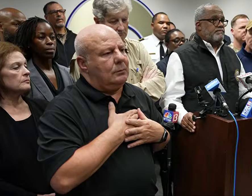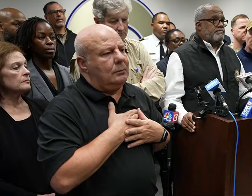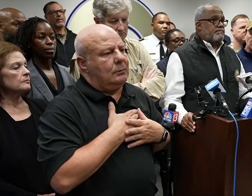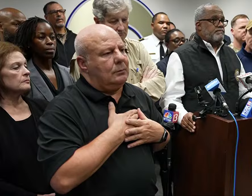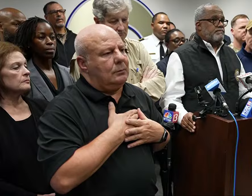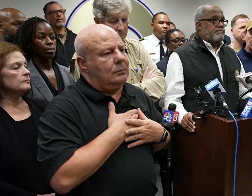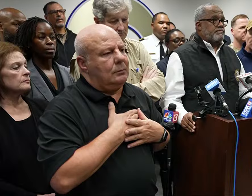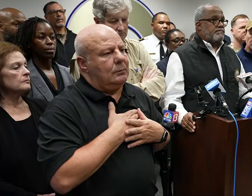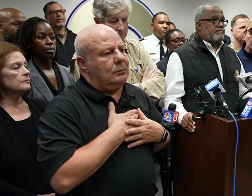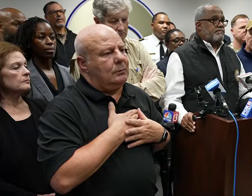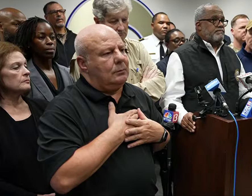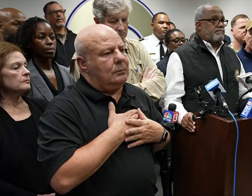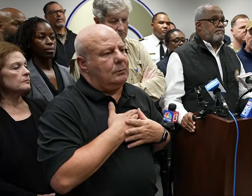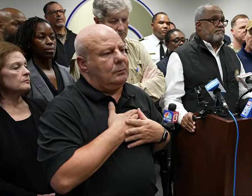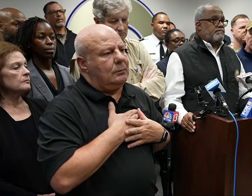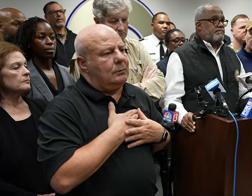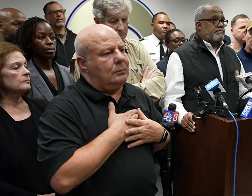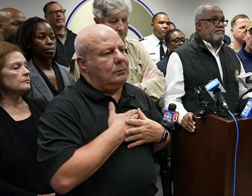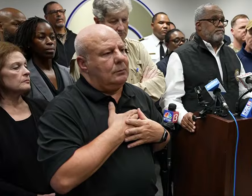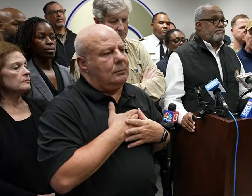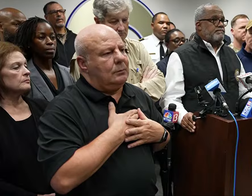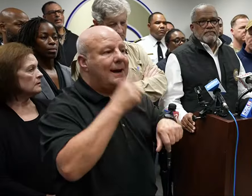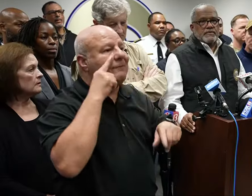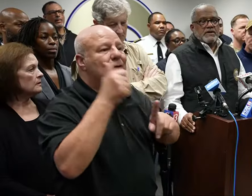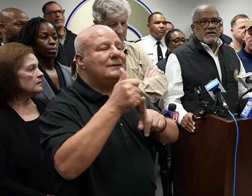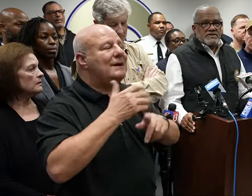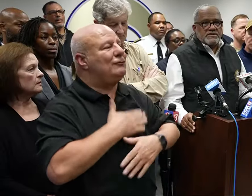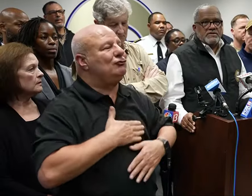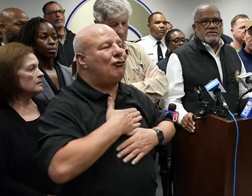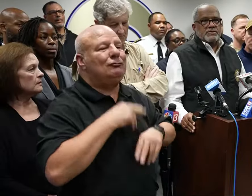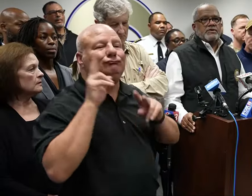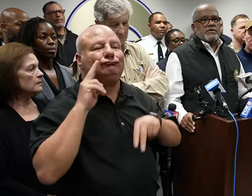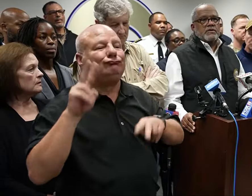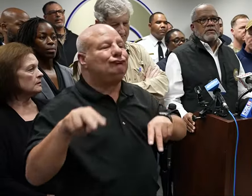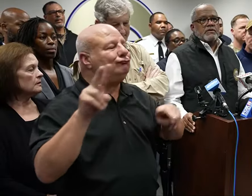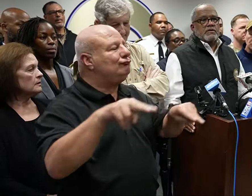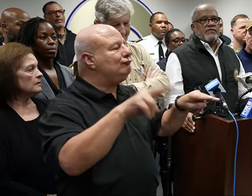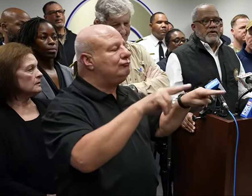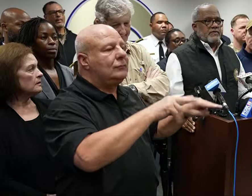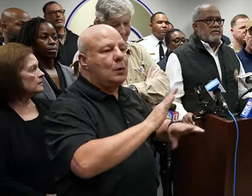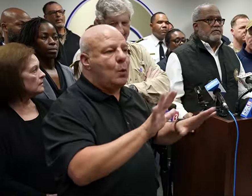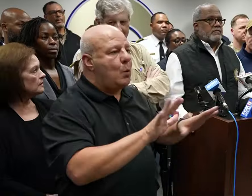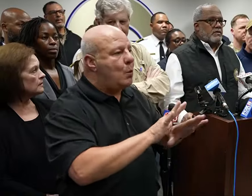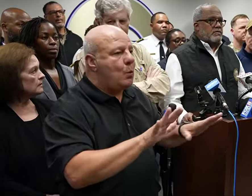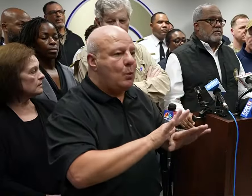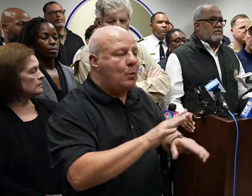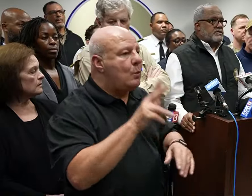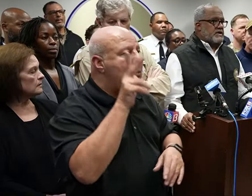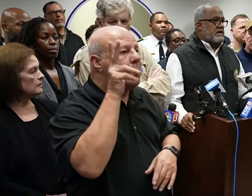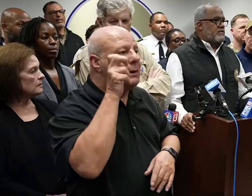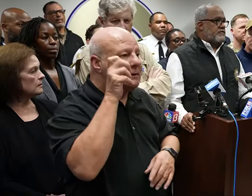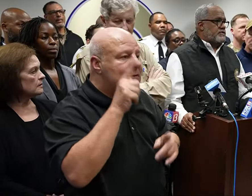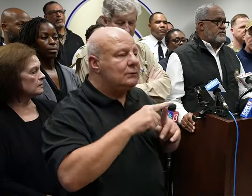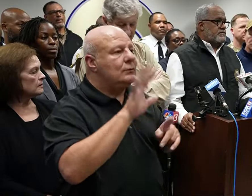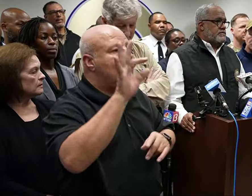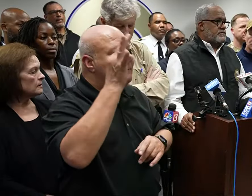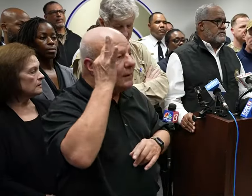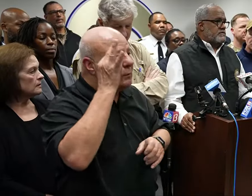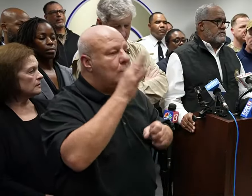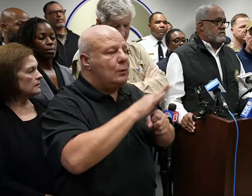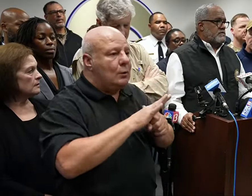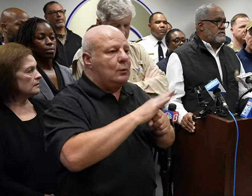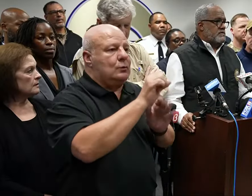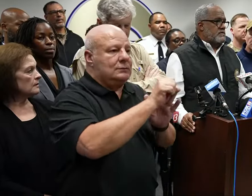This is not a time to come out to sightsee. Listen to your federal, local, state